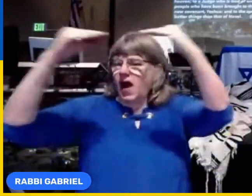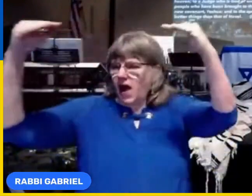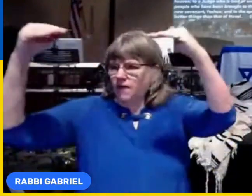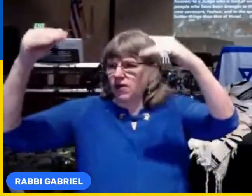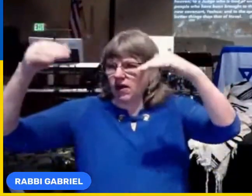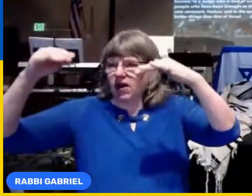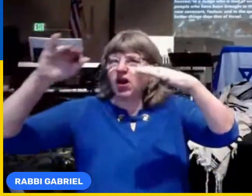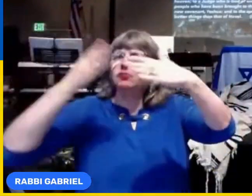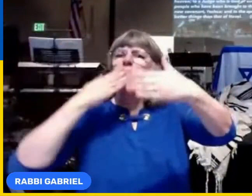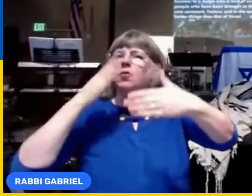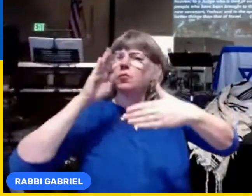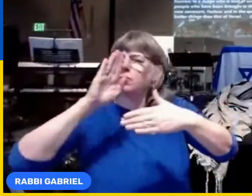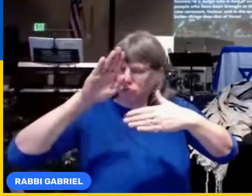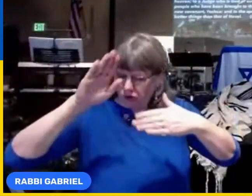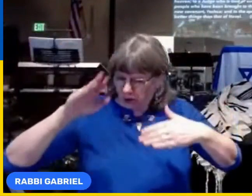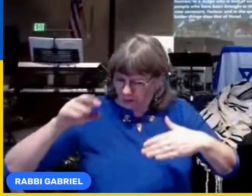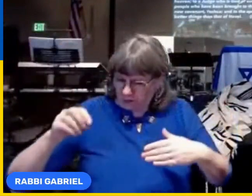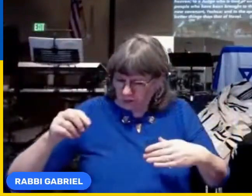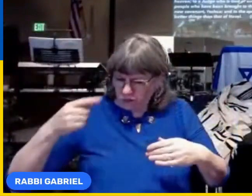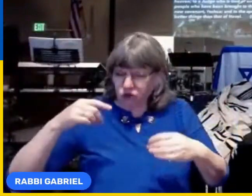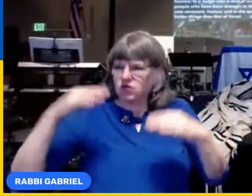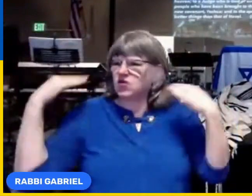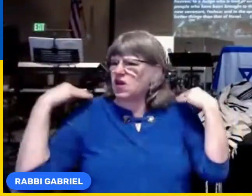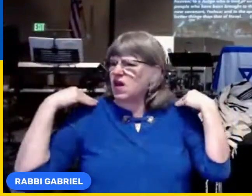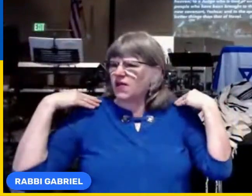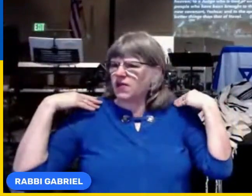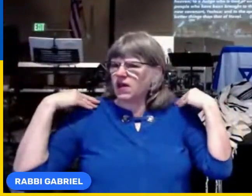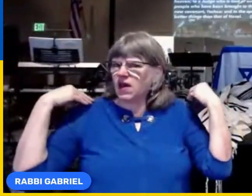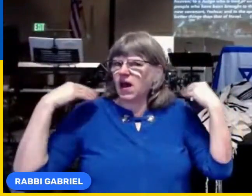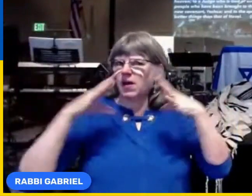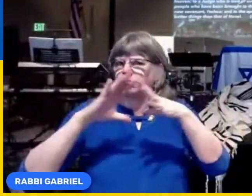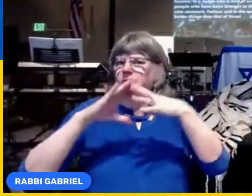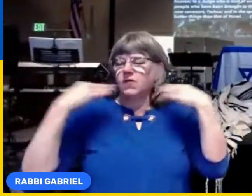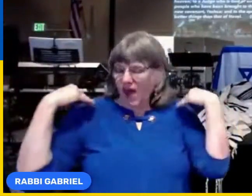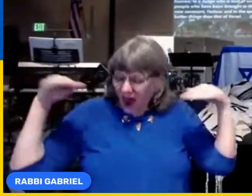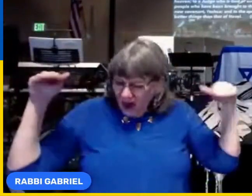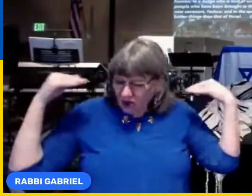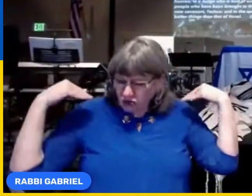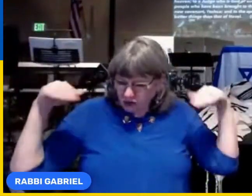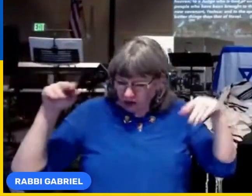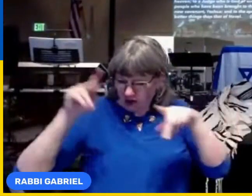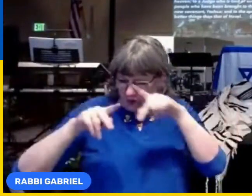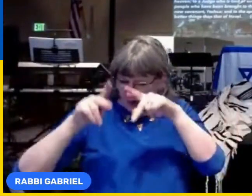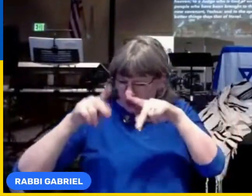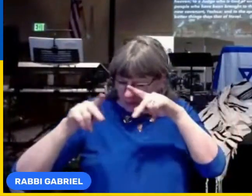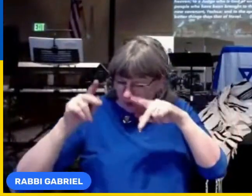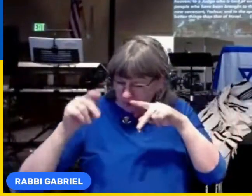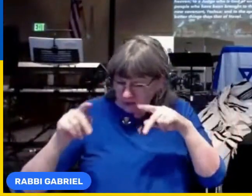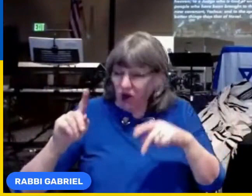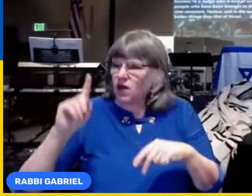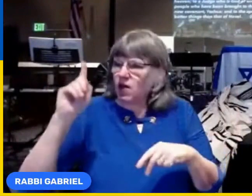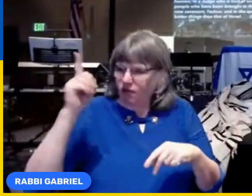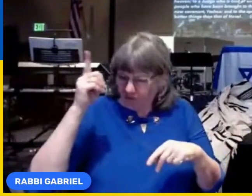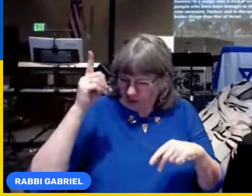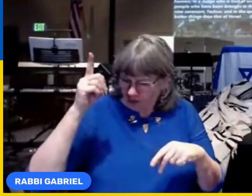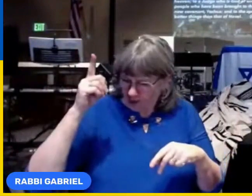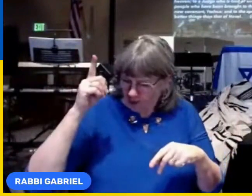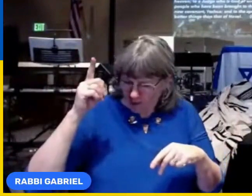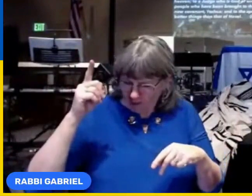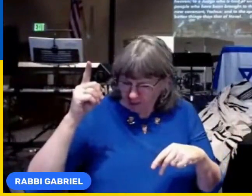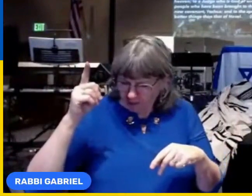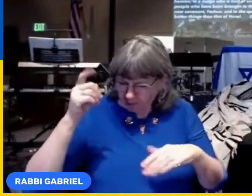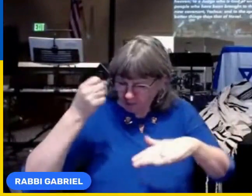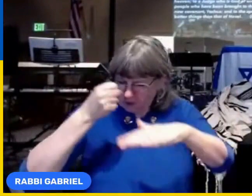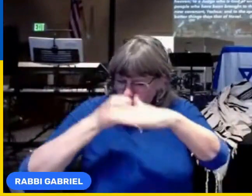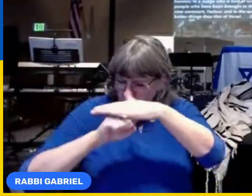Yerushalayim, to myriads of angels in festive assembly, to a community of the firstborn whose names have